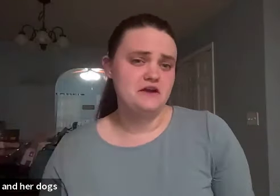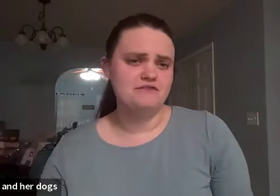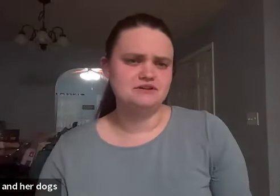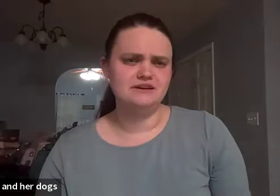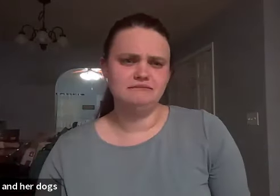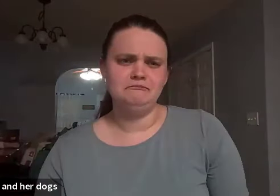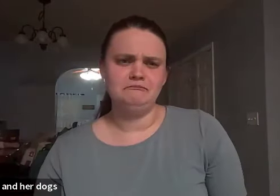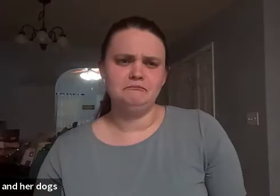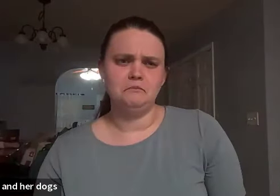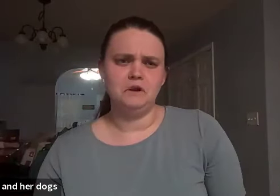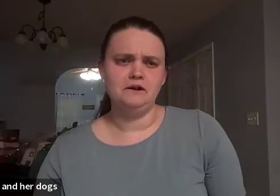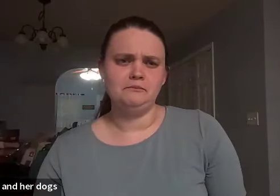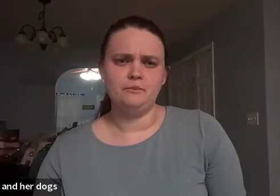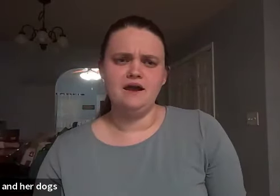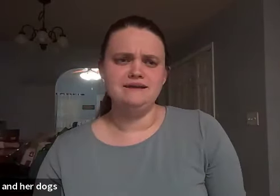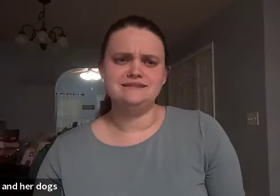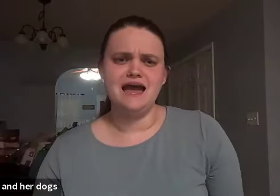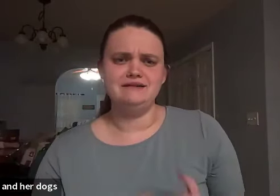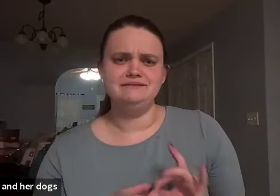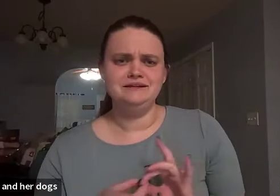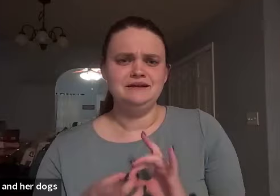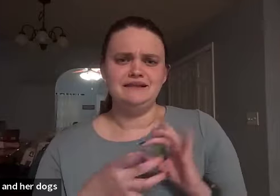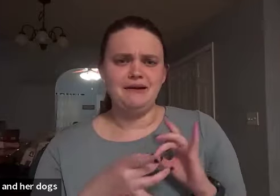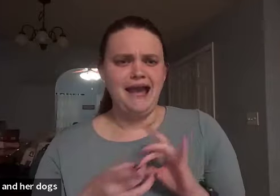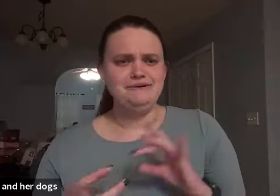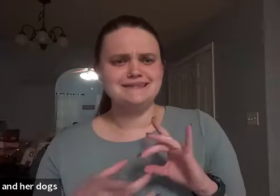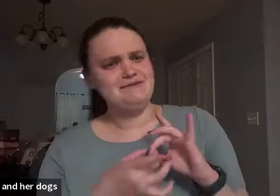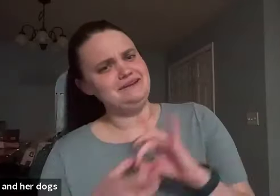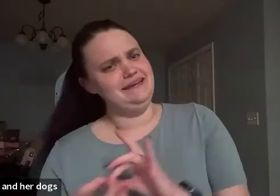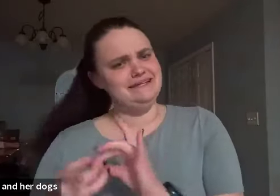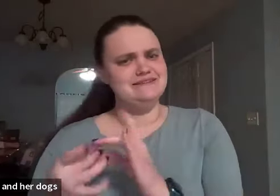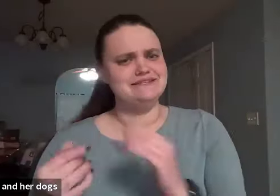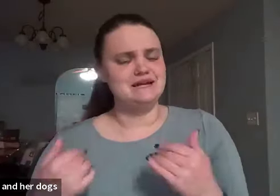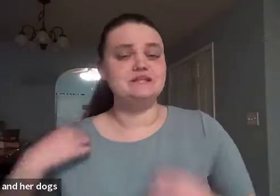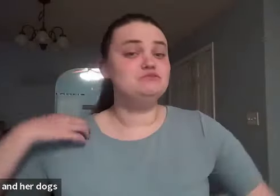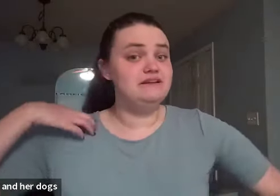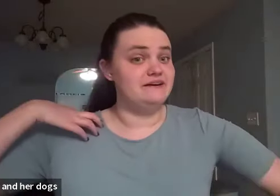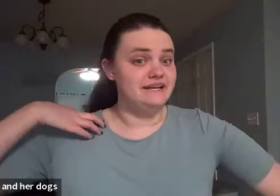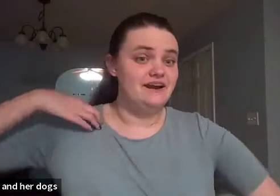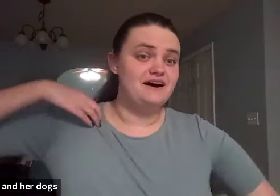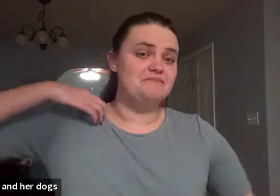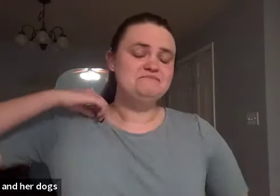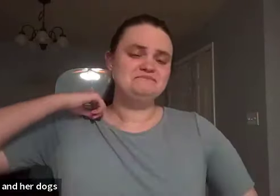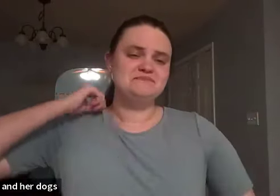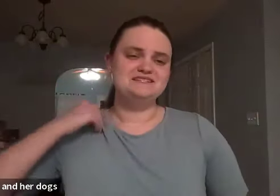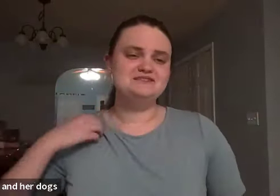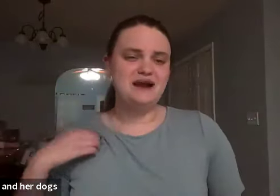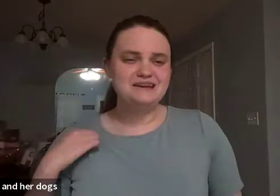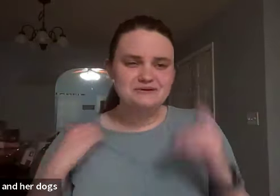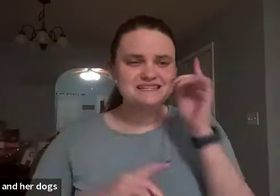other half where you're like, why is that? Like, how is that related to this animal? It's really funny. Because I can always